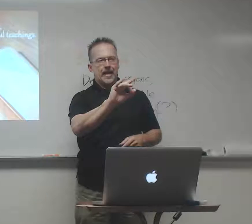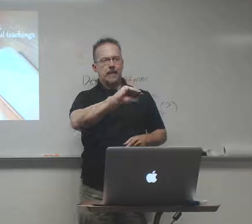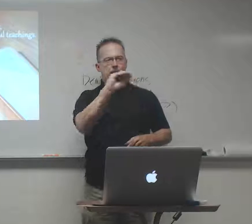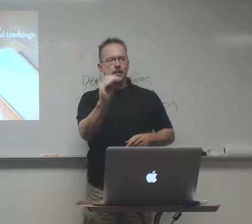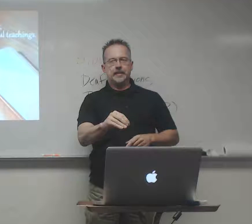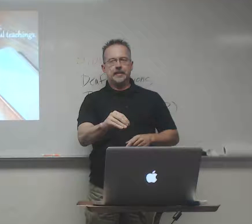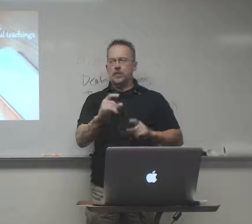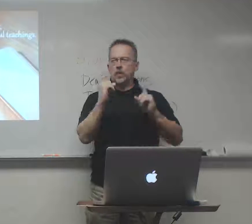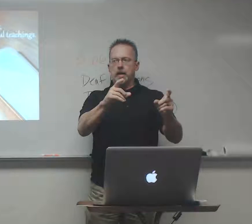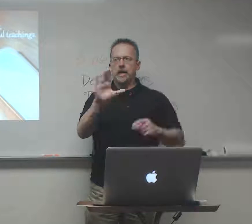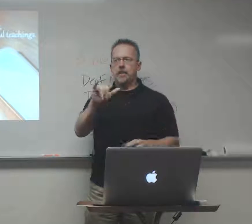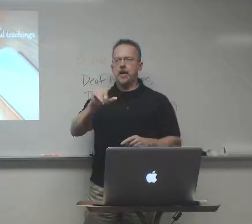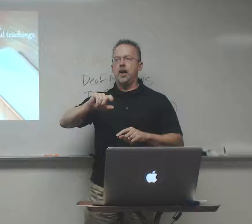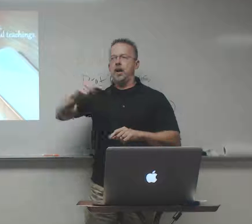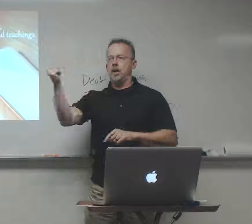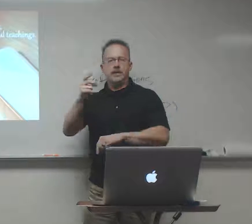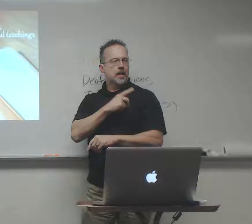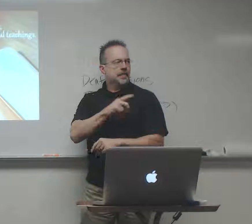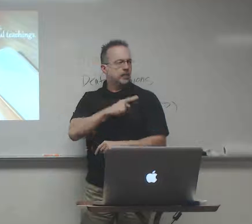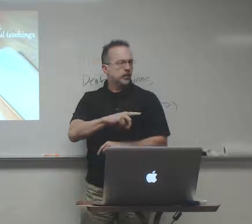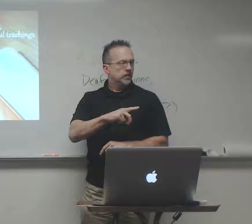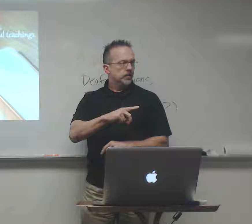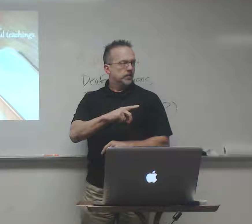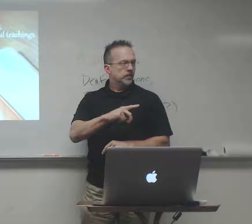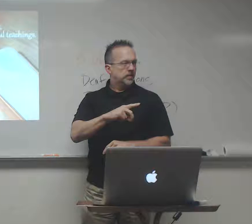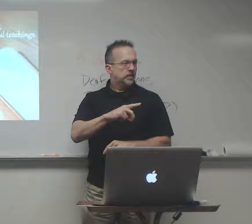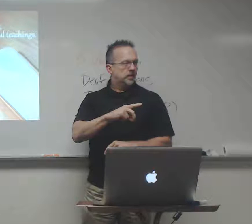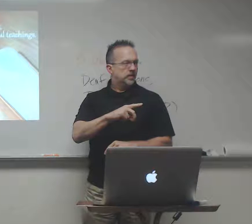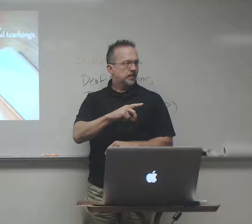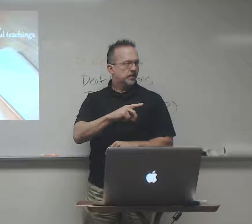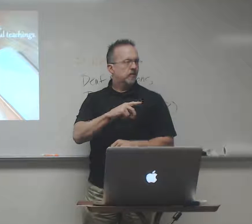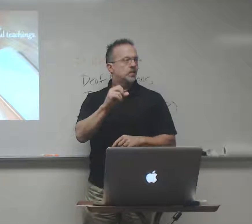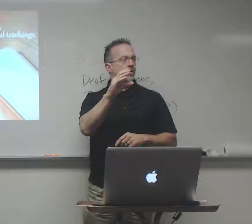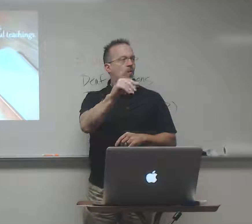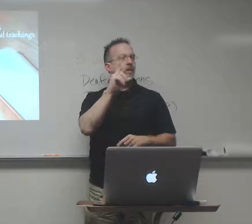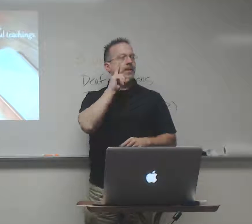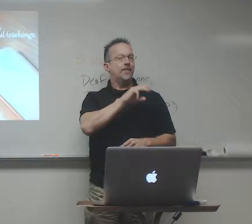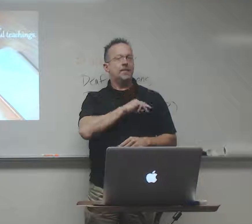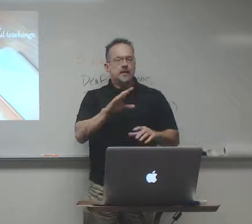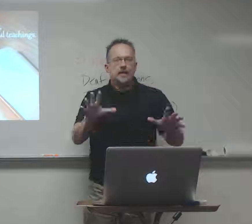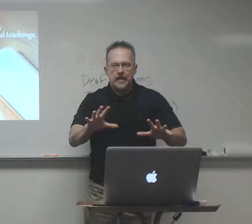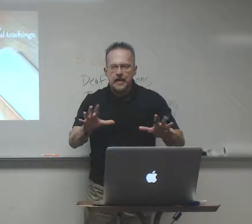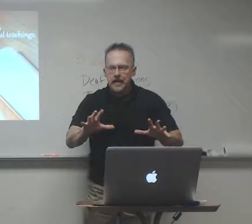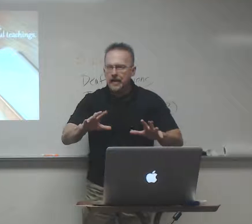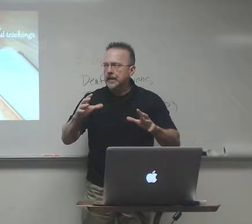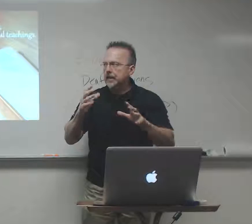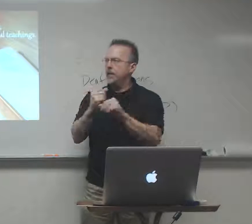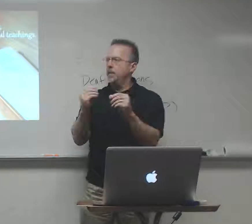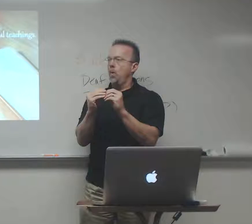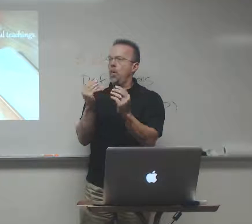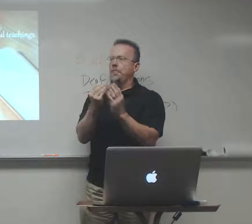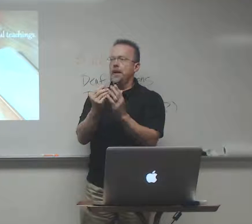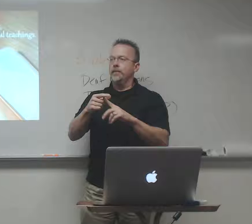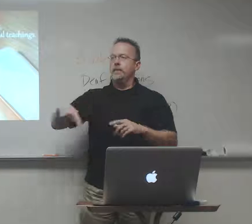of Deaf Missions income comes from Churches of Christ. The 80% comes from all other denominations.